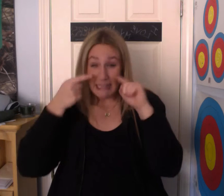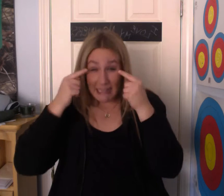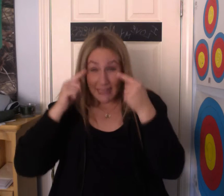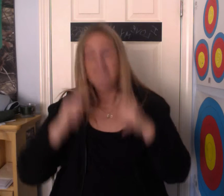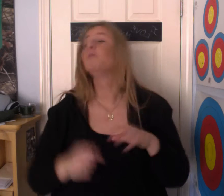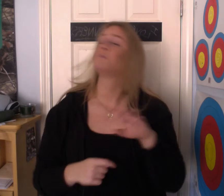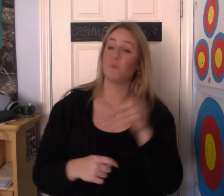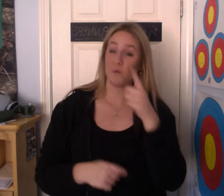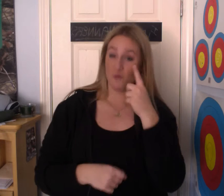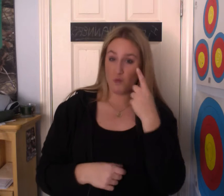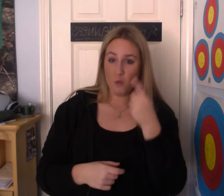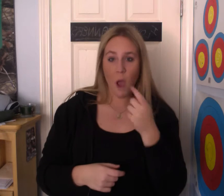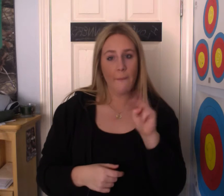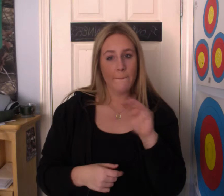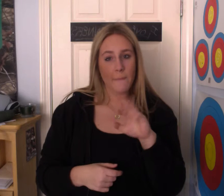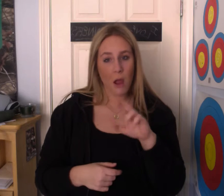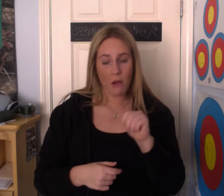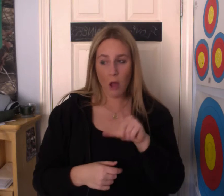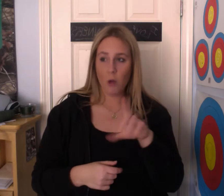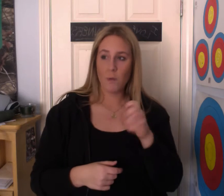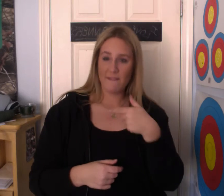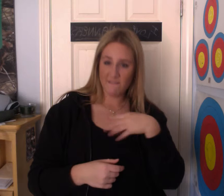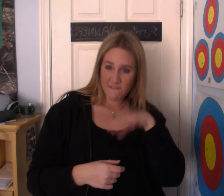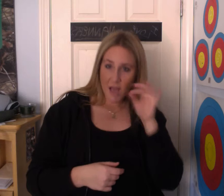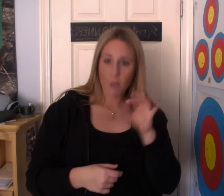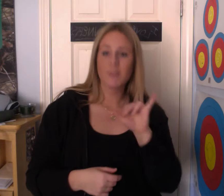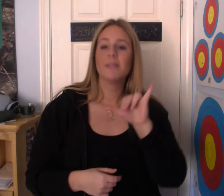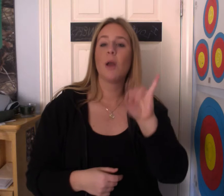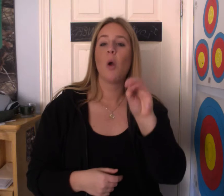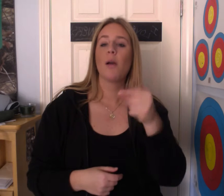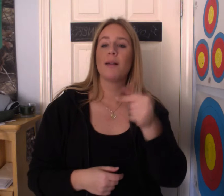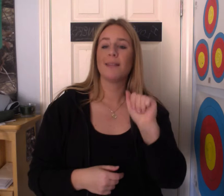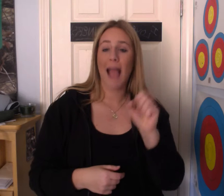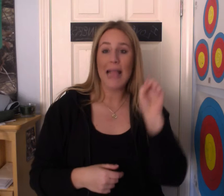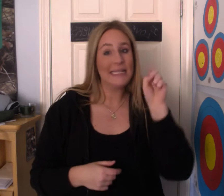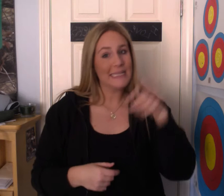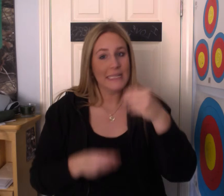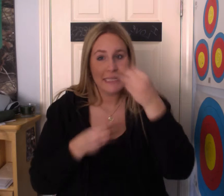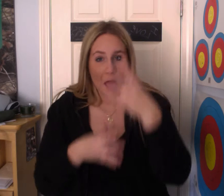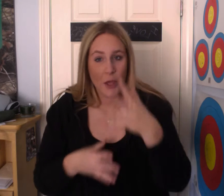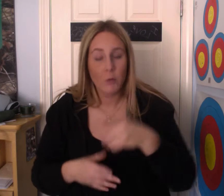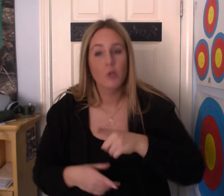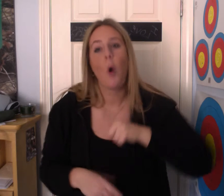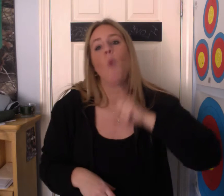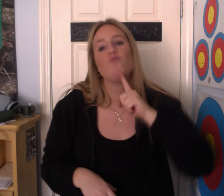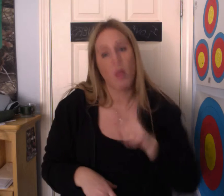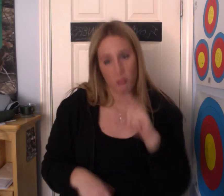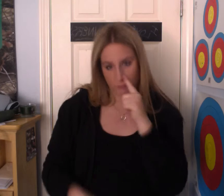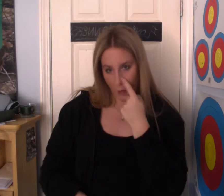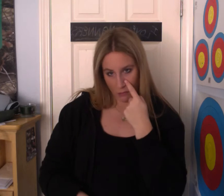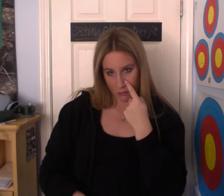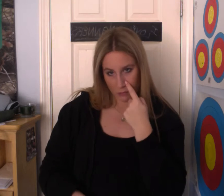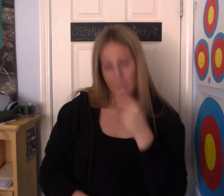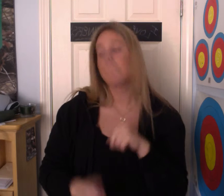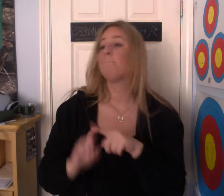But one miracle cure we did find was yoga. I have to tell you, it's very boring. But before I did yoga,